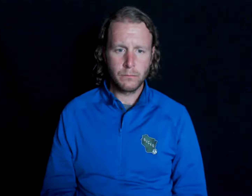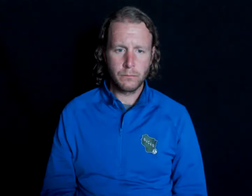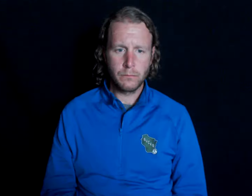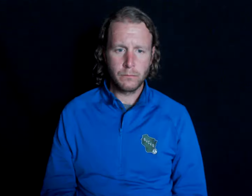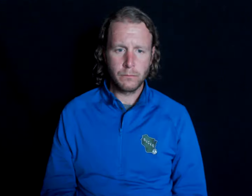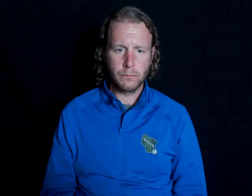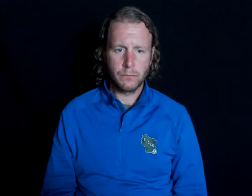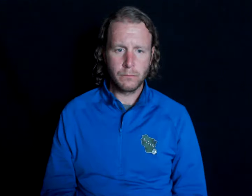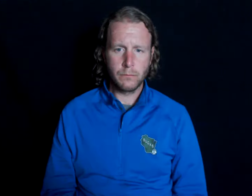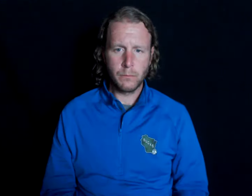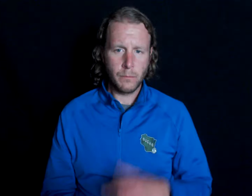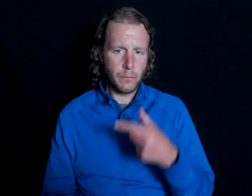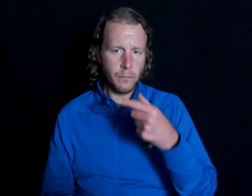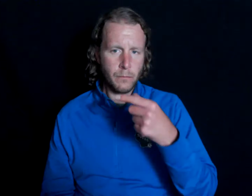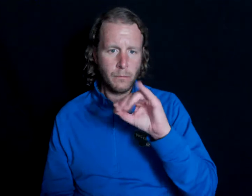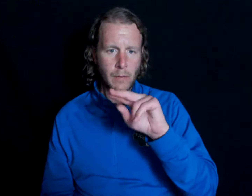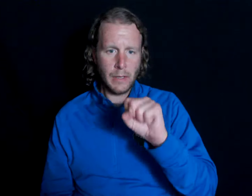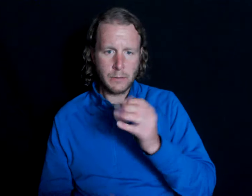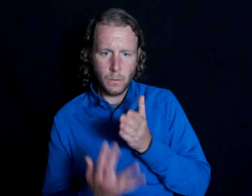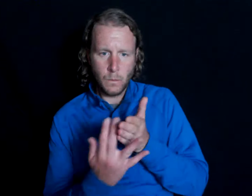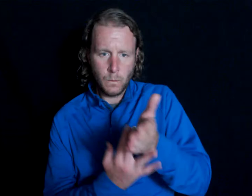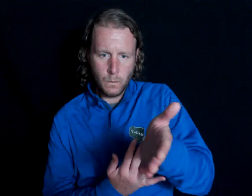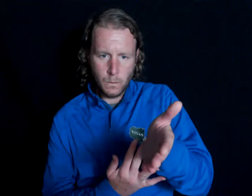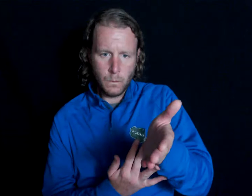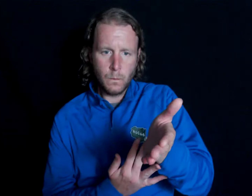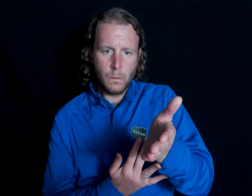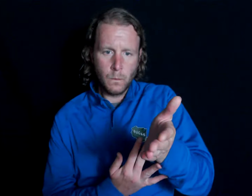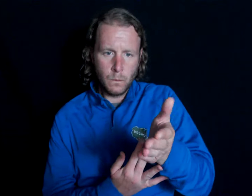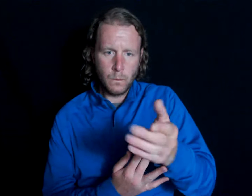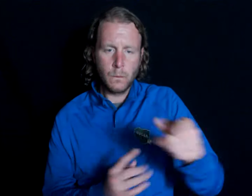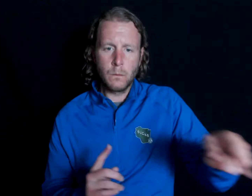Giannis through the press. Back to Hill.